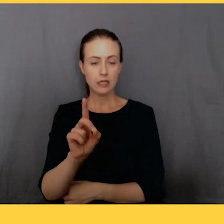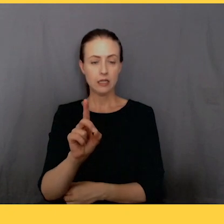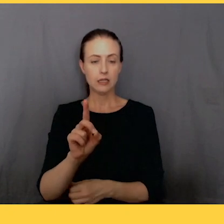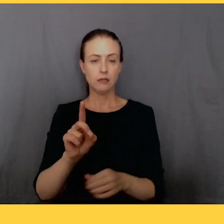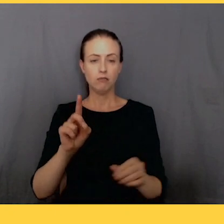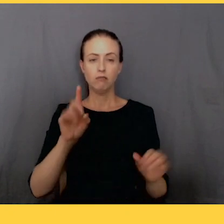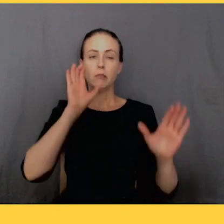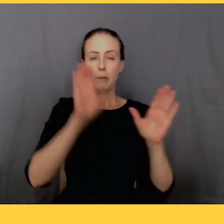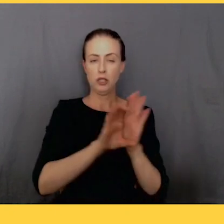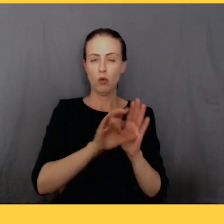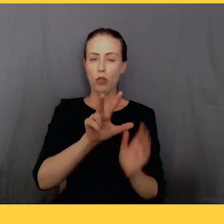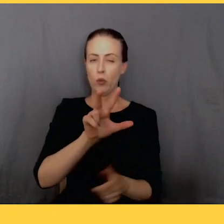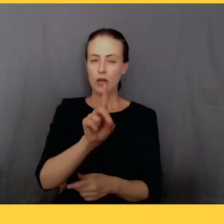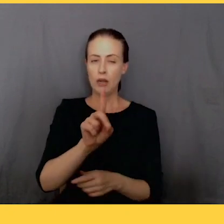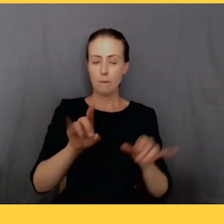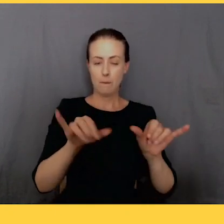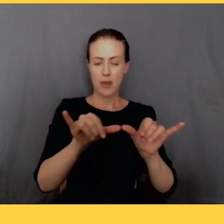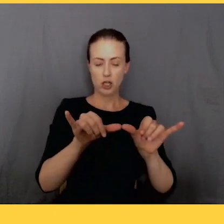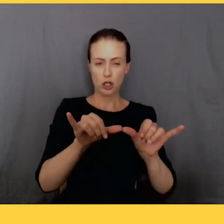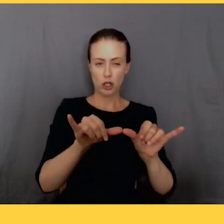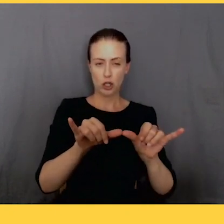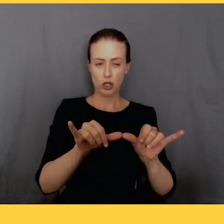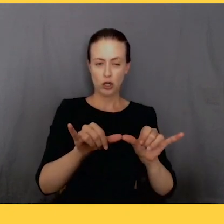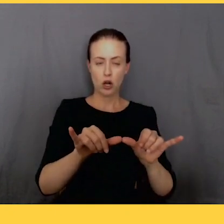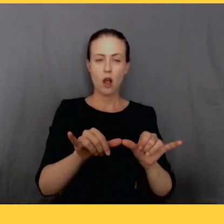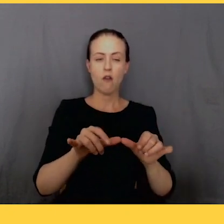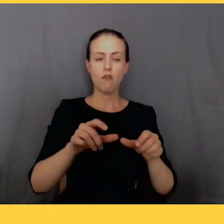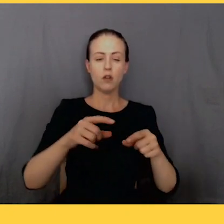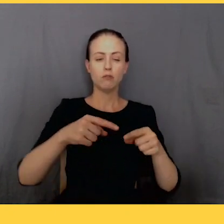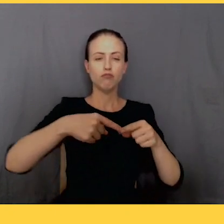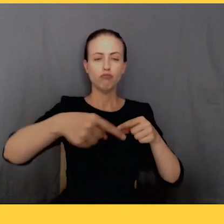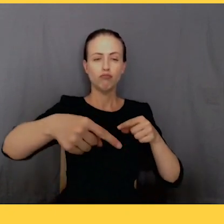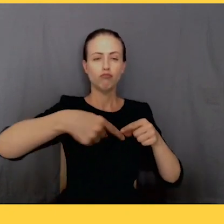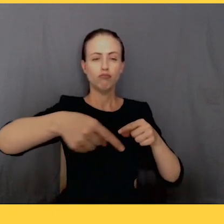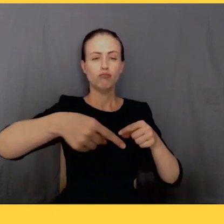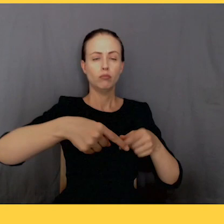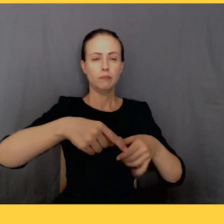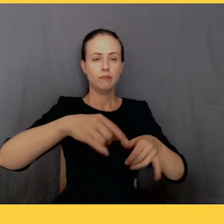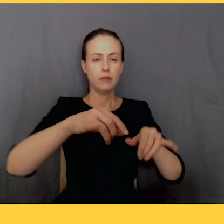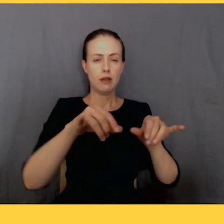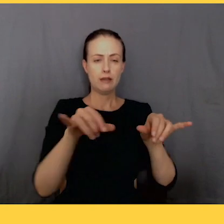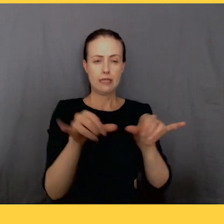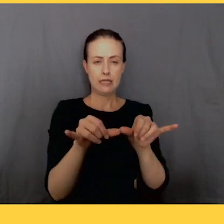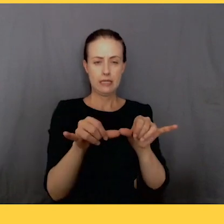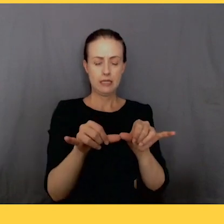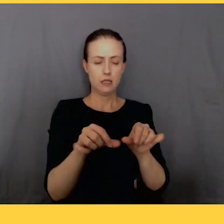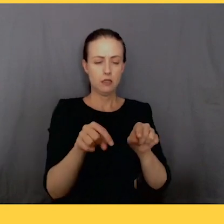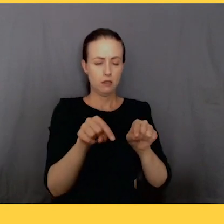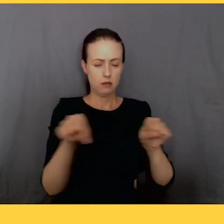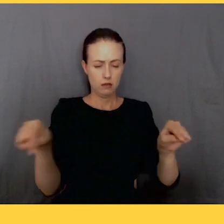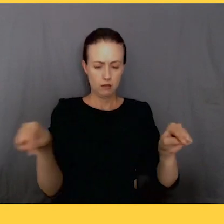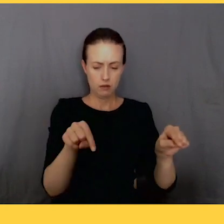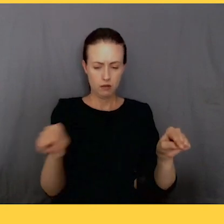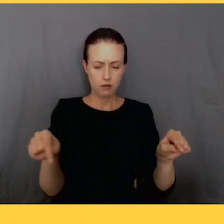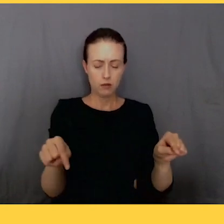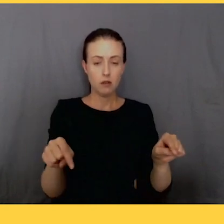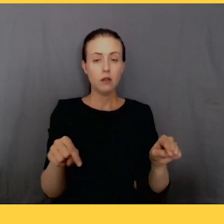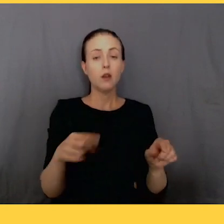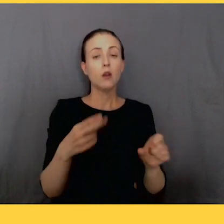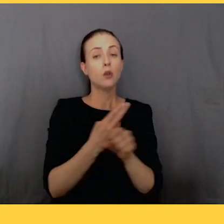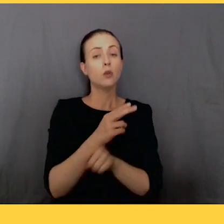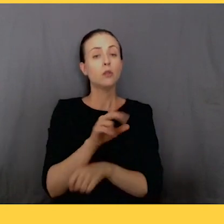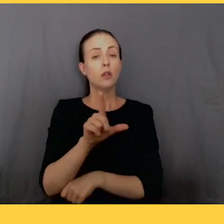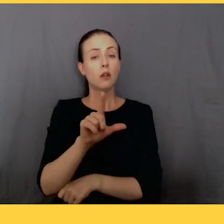precise measurement of distance between objects. And basically, we could fly these LiDAR equipment